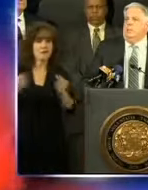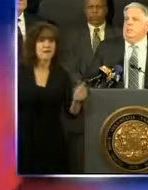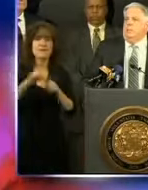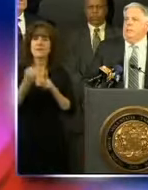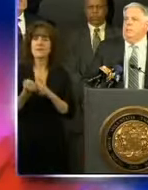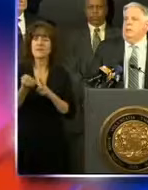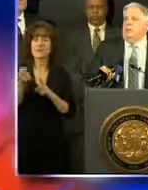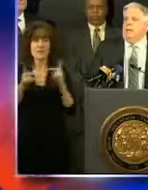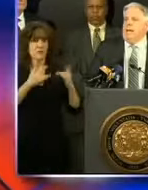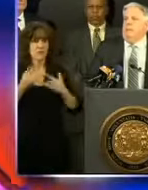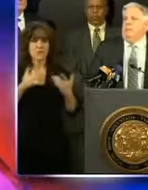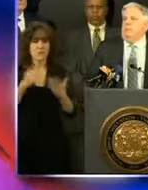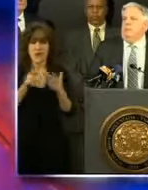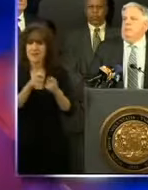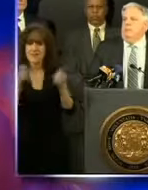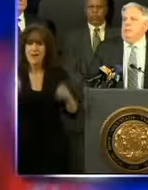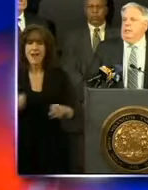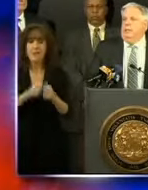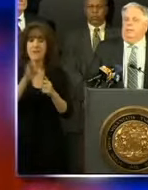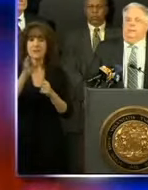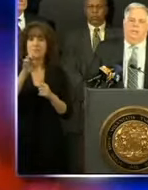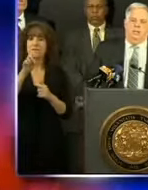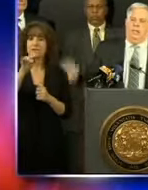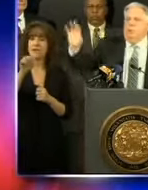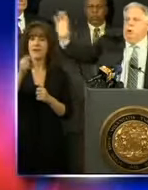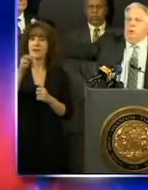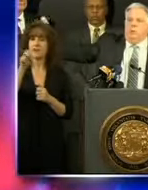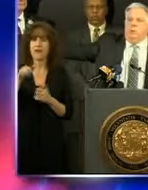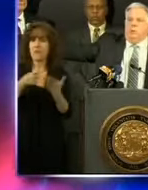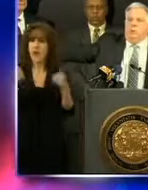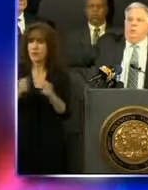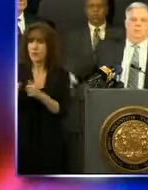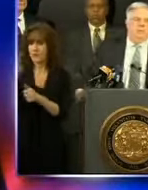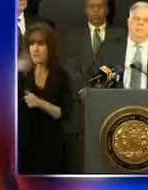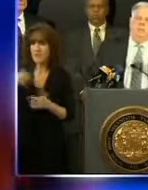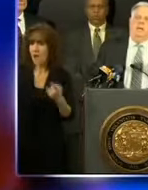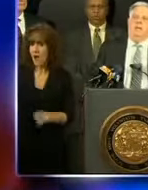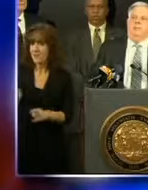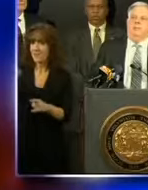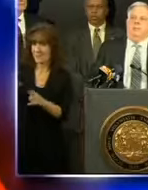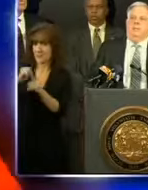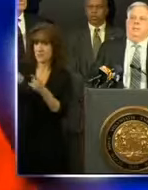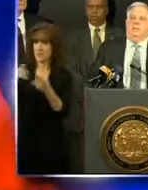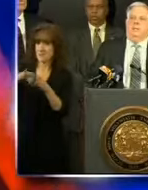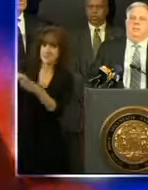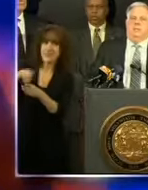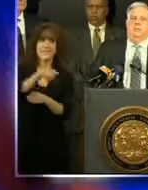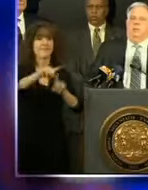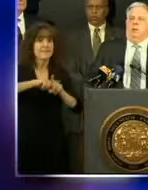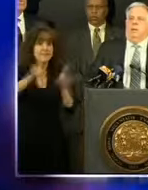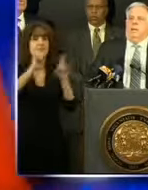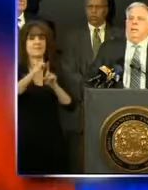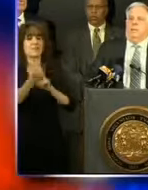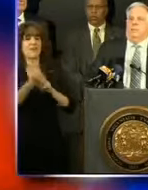the concern everybody has about what exactly happened in the Freddie Gray incident. That's one whole situation. This is an entirely different situation. This